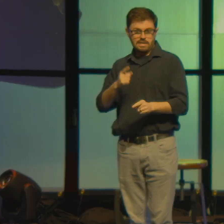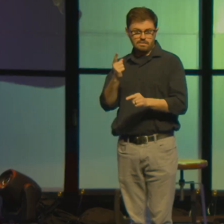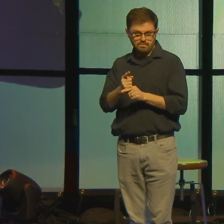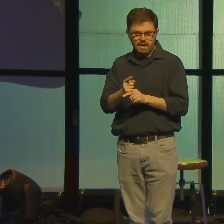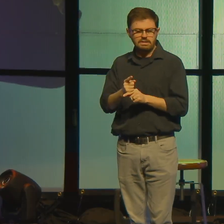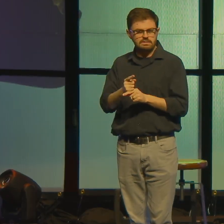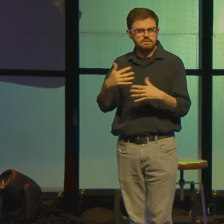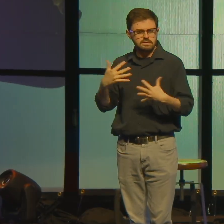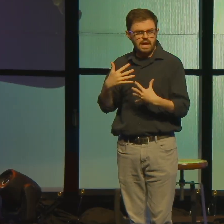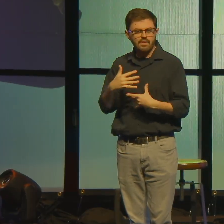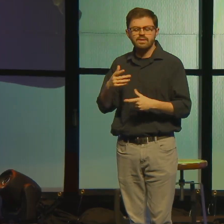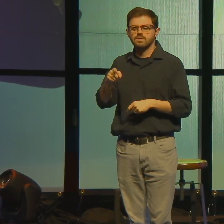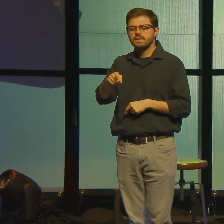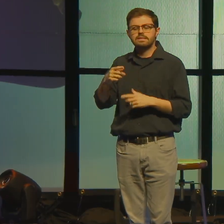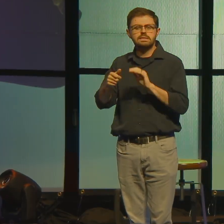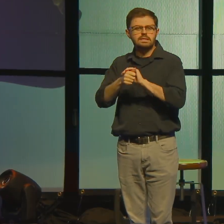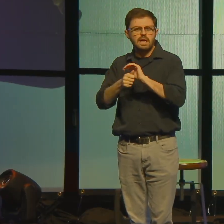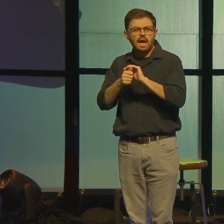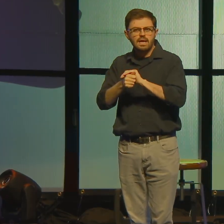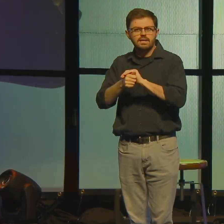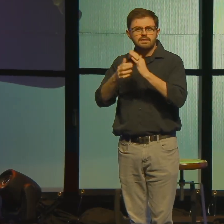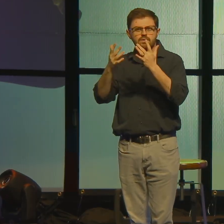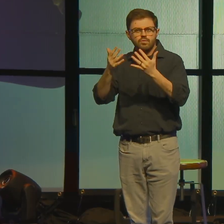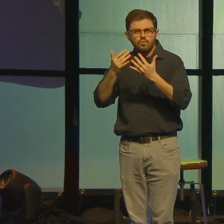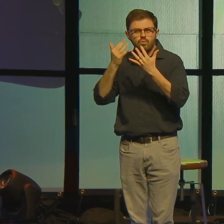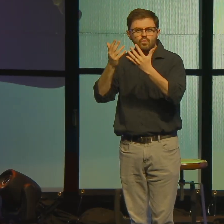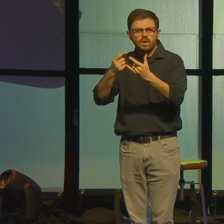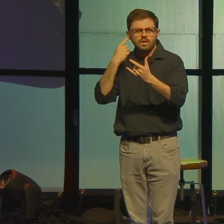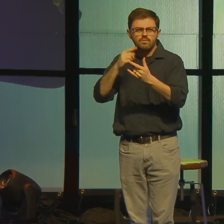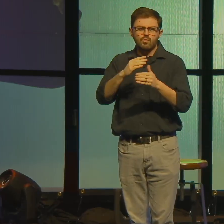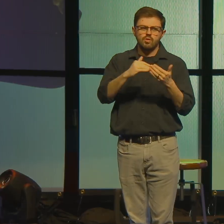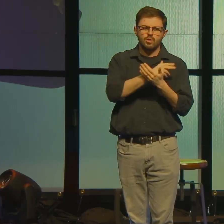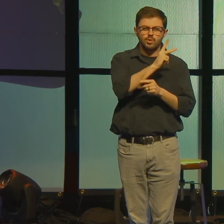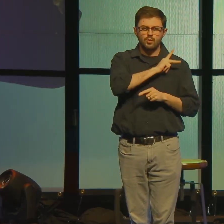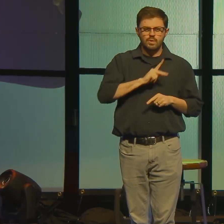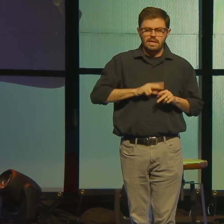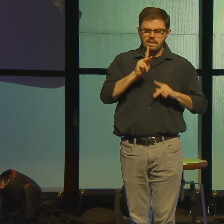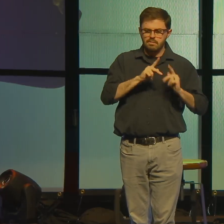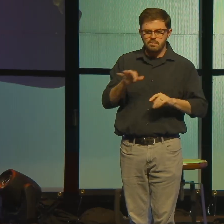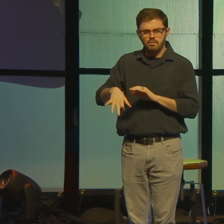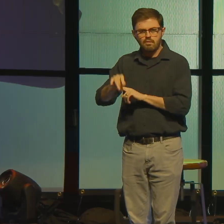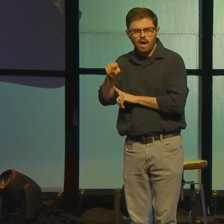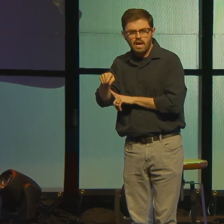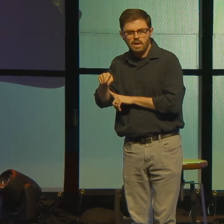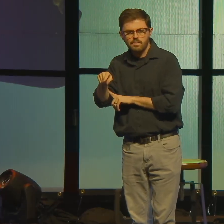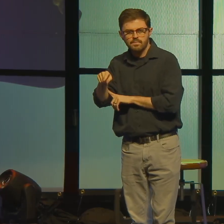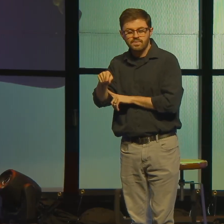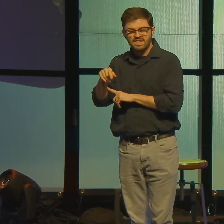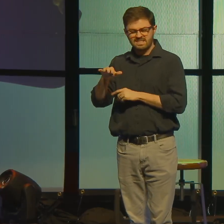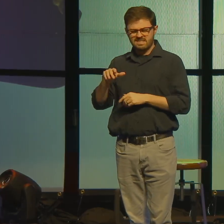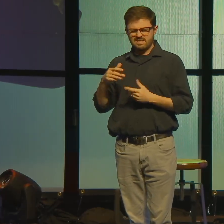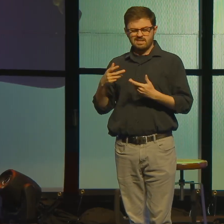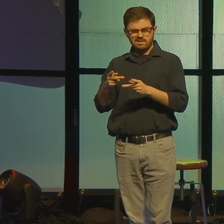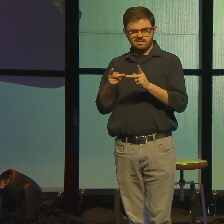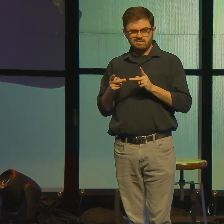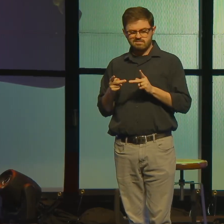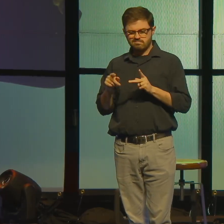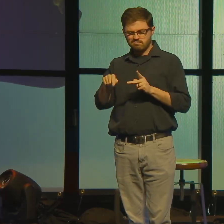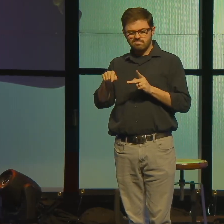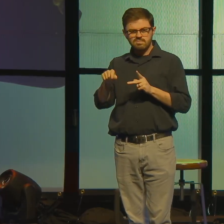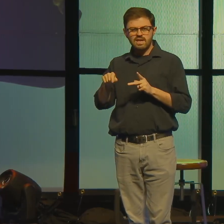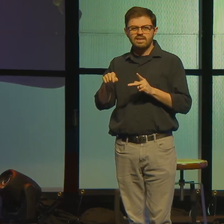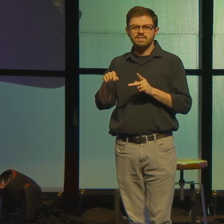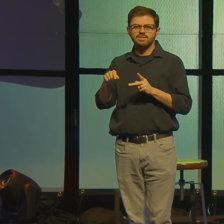for 20 years, waiting for them to find him. He's living in a place where his namesake is